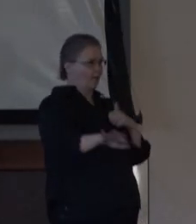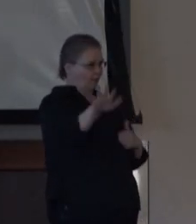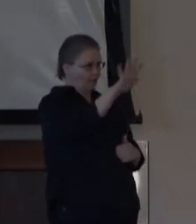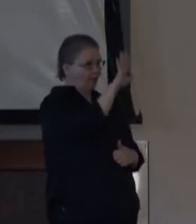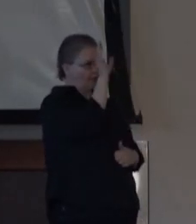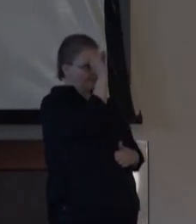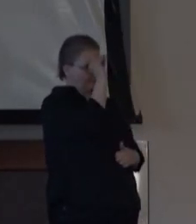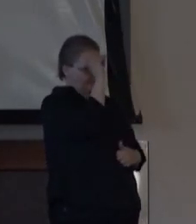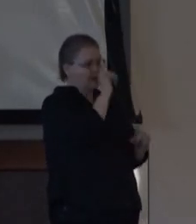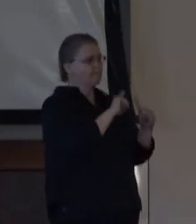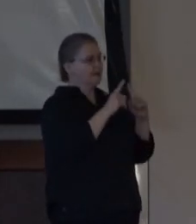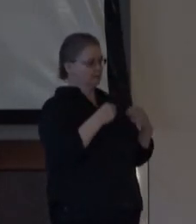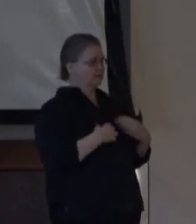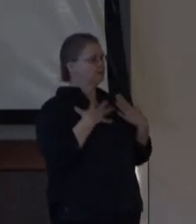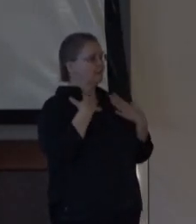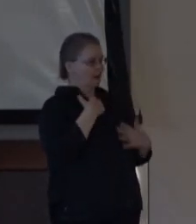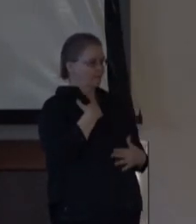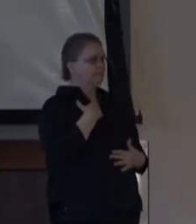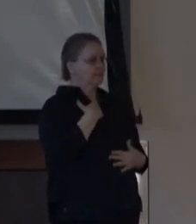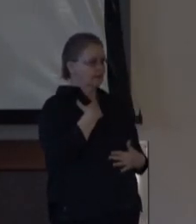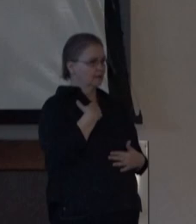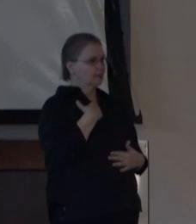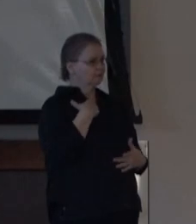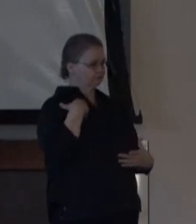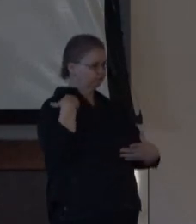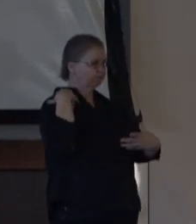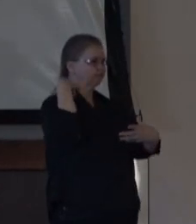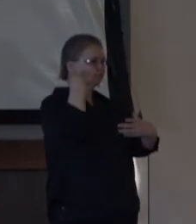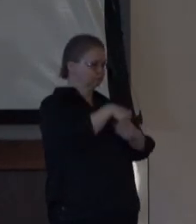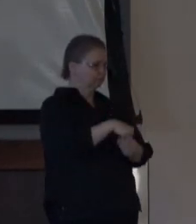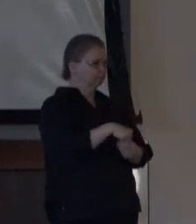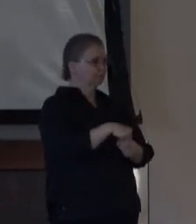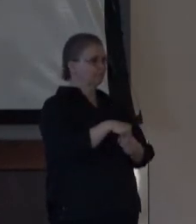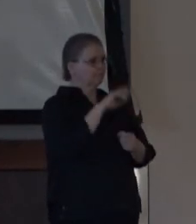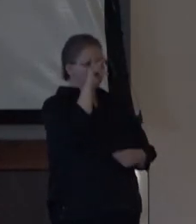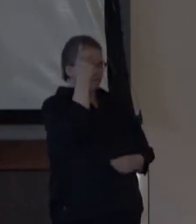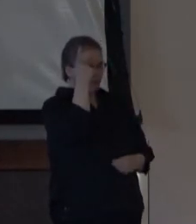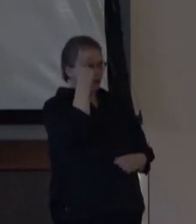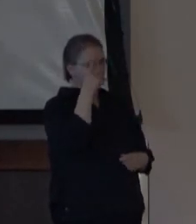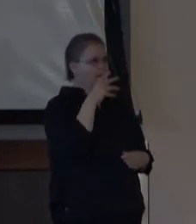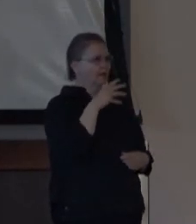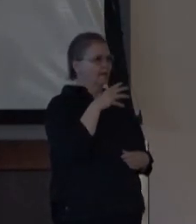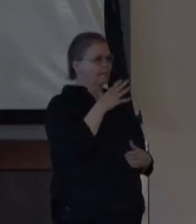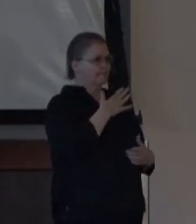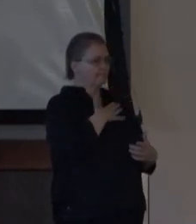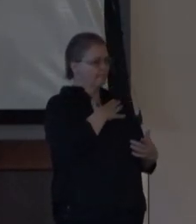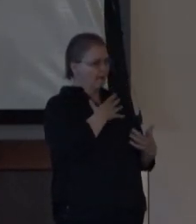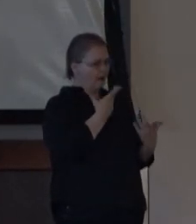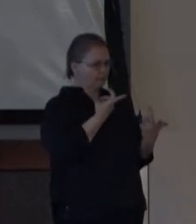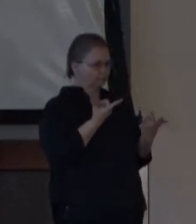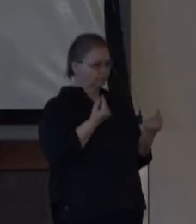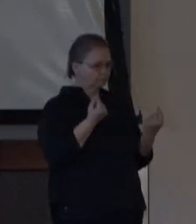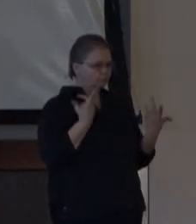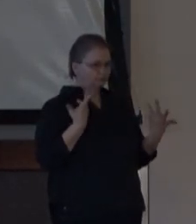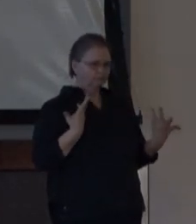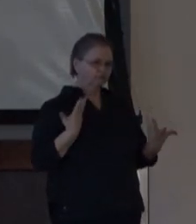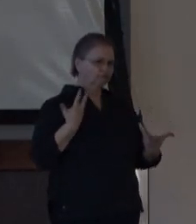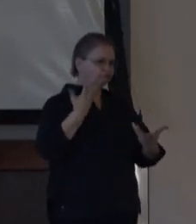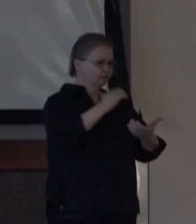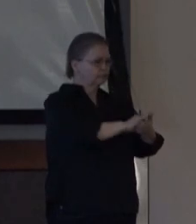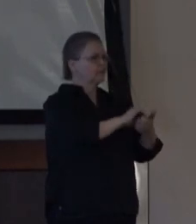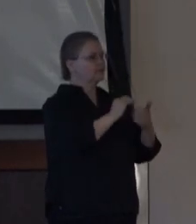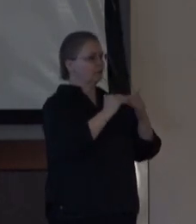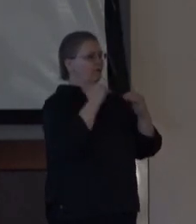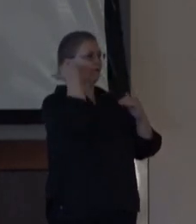opinions, but that's what inspired me to get involved in politics and take my engagement in my community and in politics to